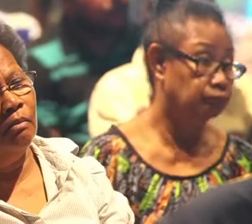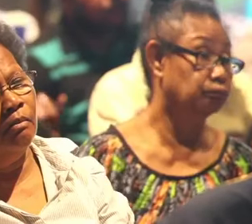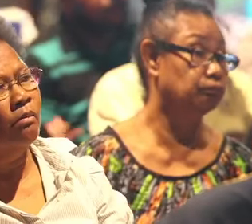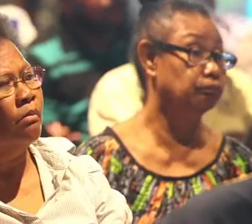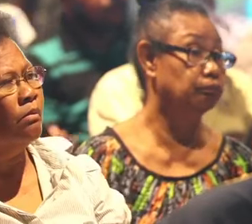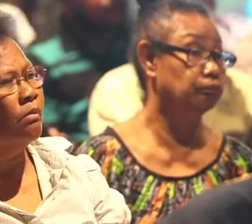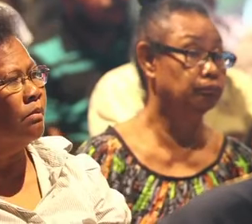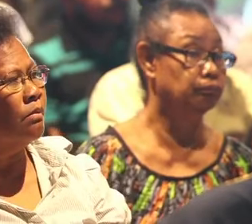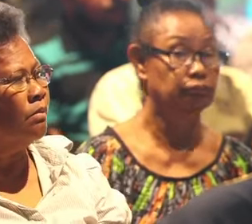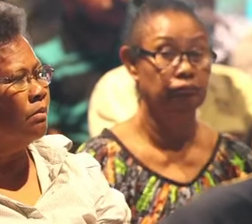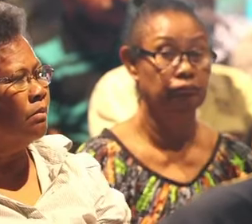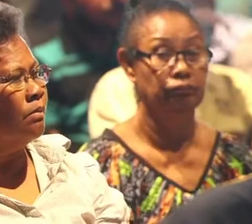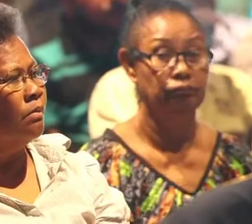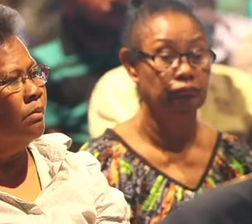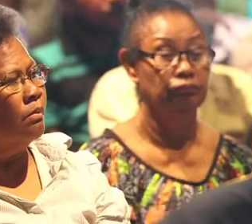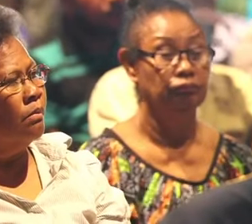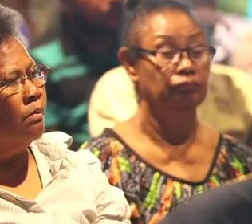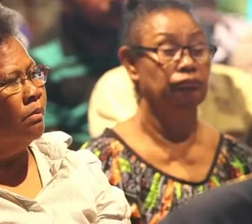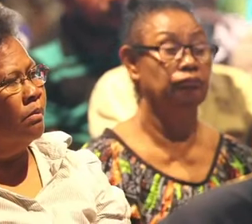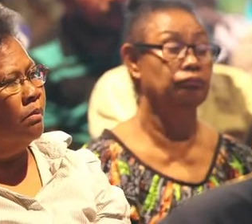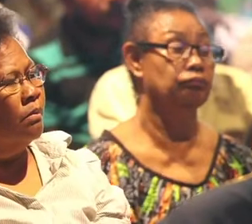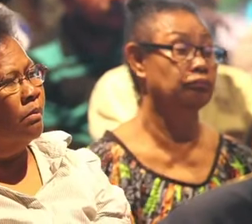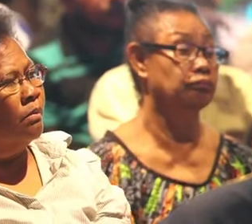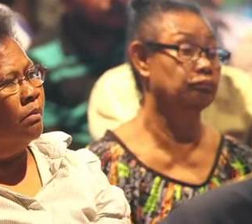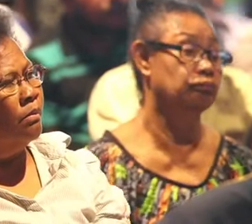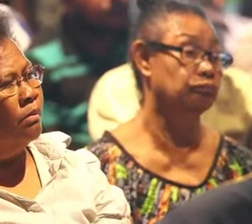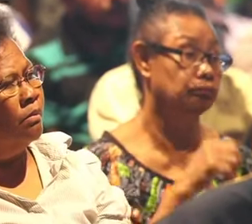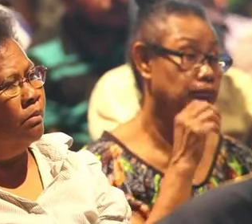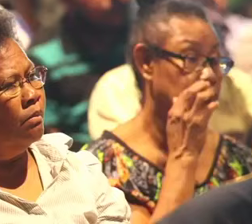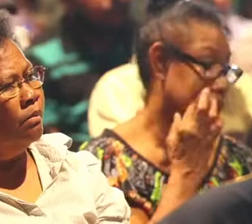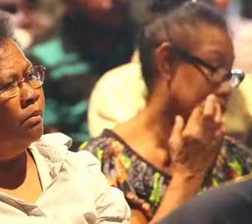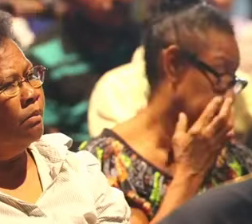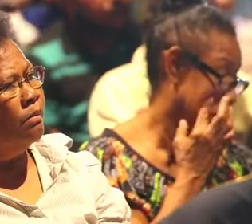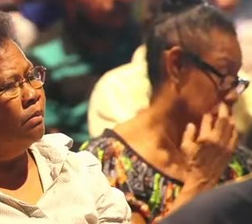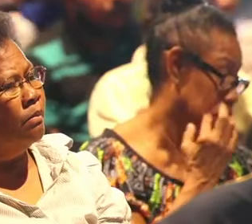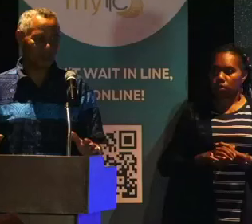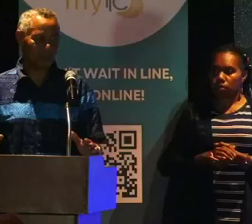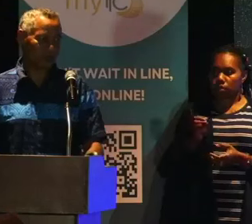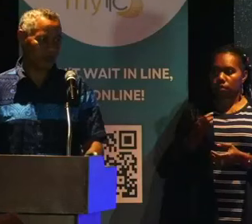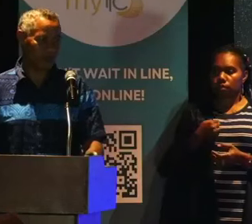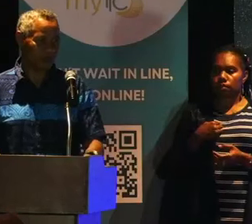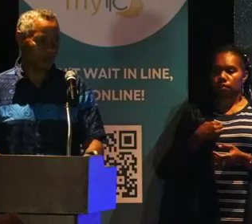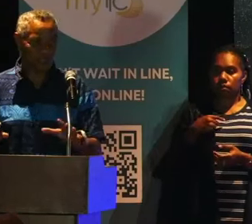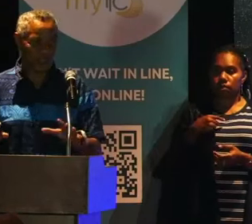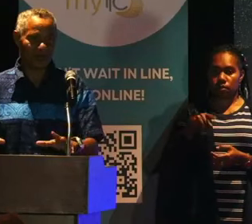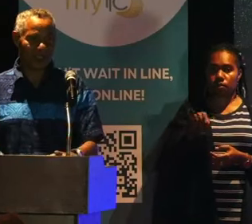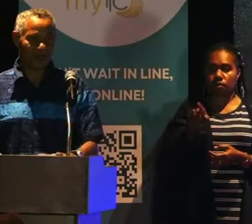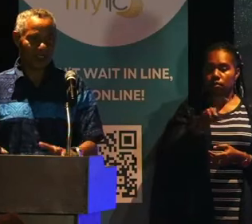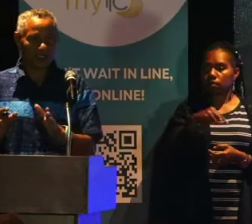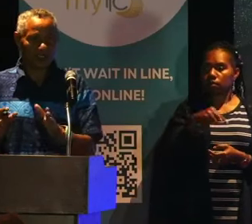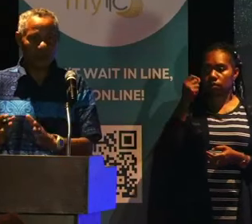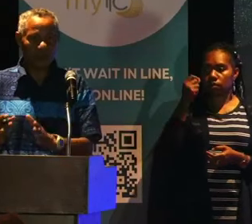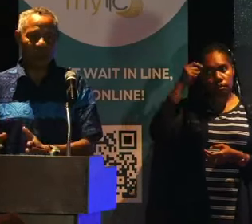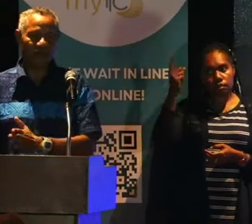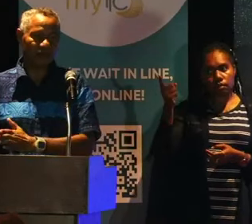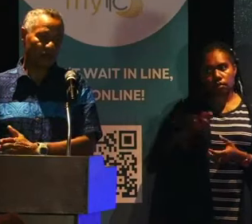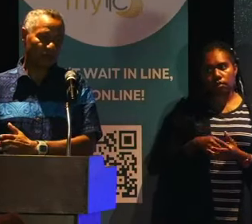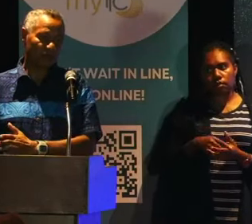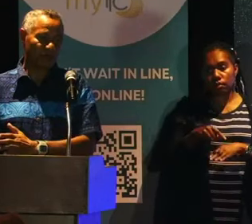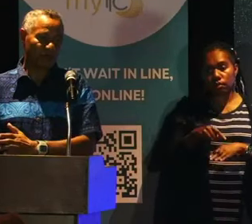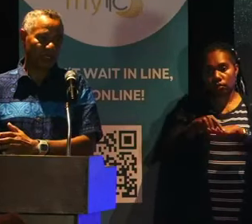and trying to run our own business, but we have a procedure there. And we must know this concept very well before coming. But it's good to